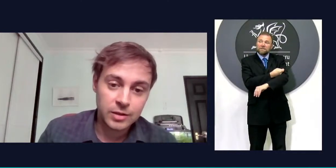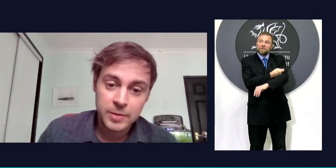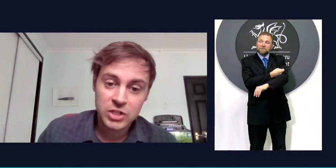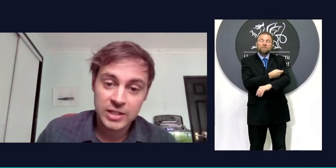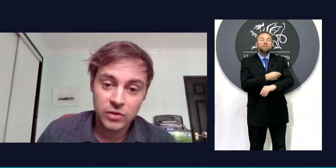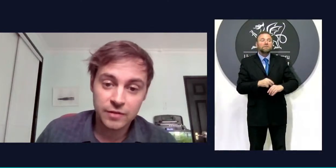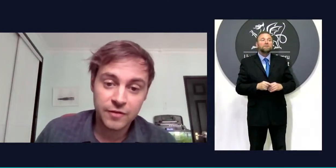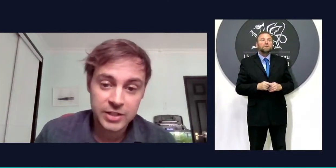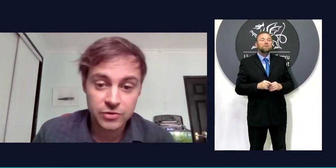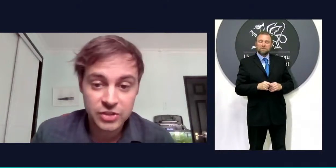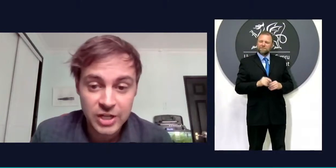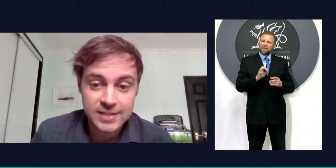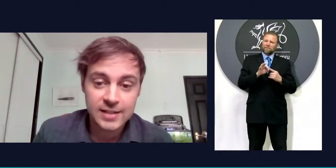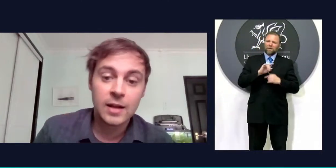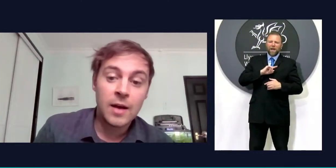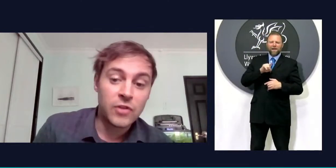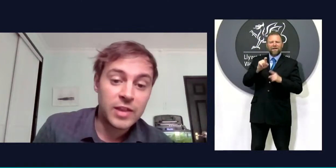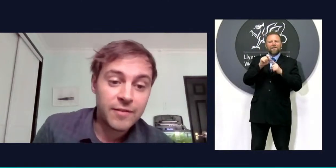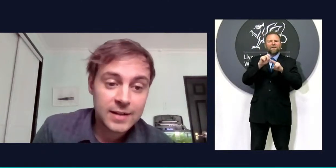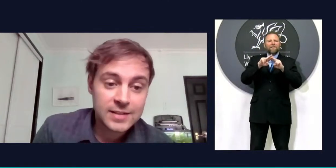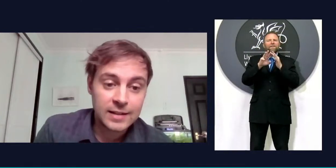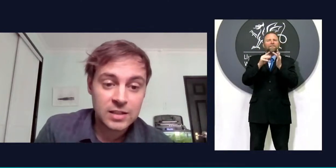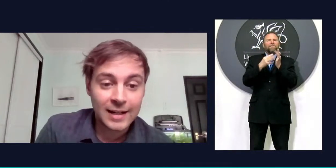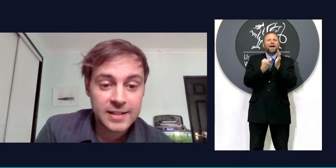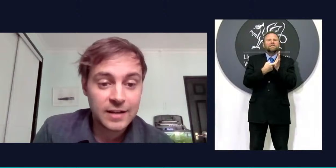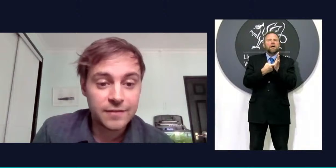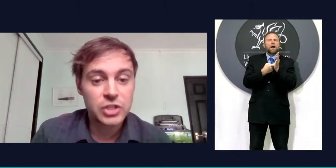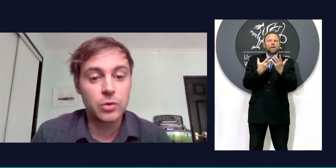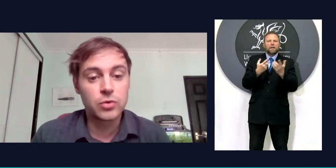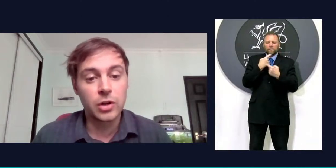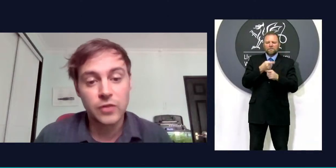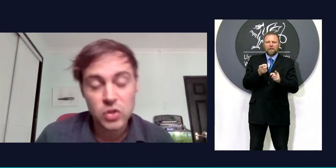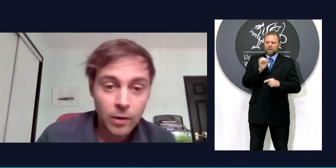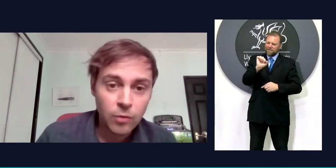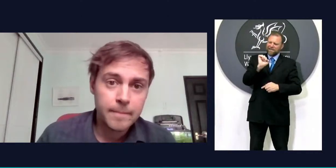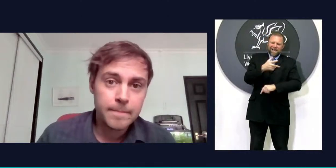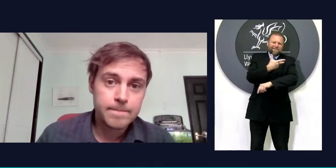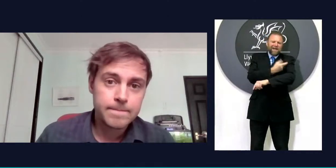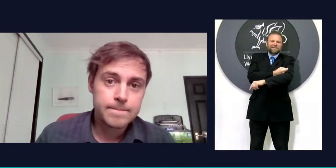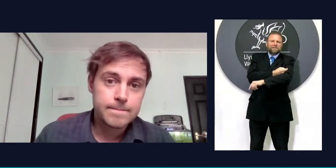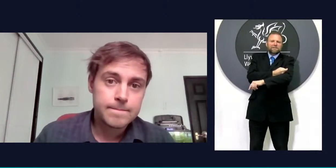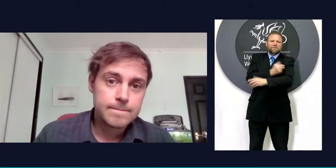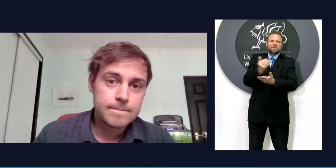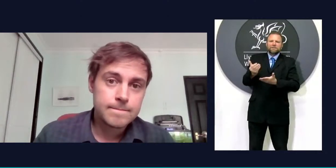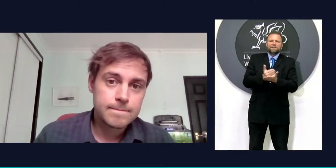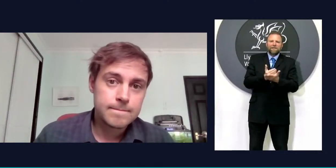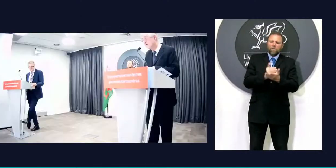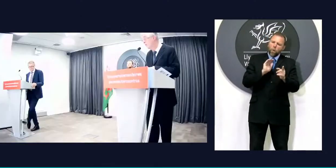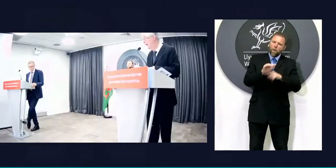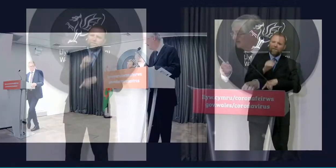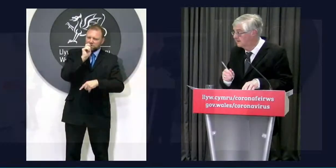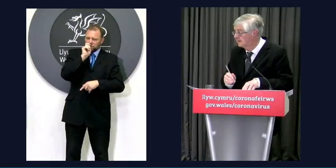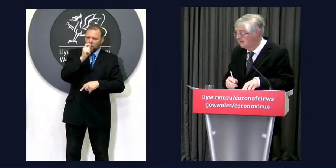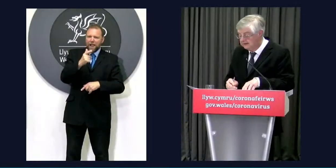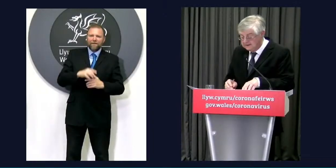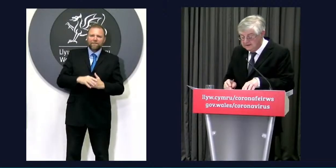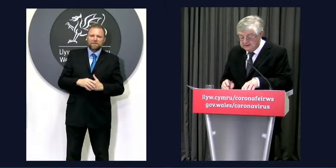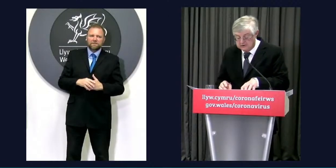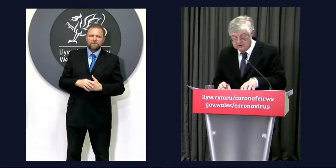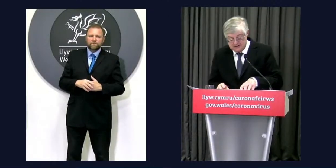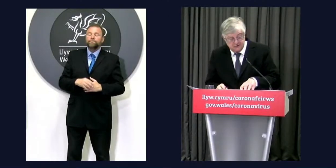health condition, especially given that Pfizer has suggested that their vaccine is likely safe for children over 12? Thanks very much. Well, I'll